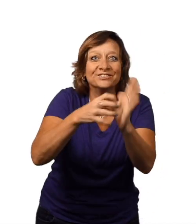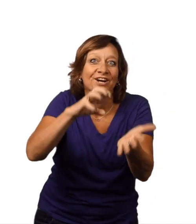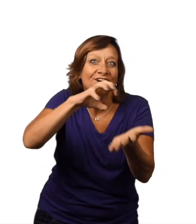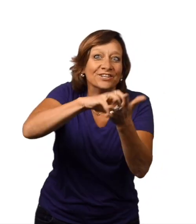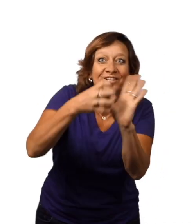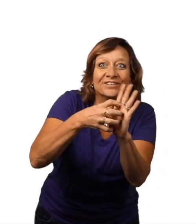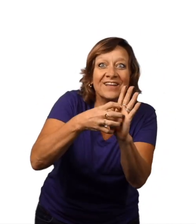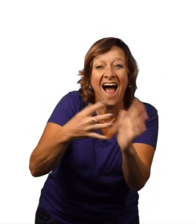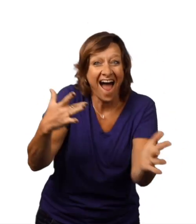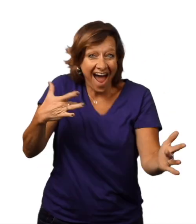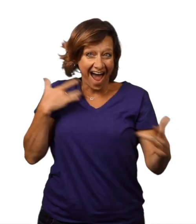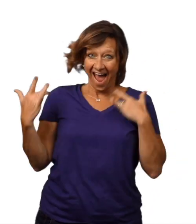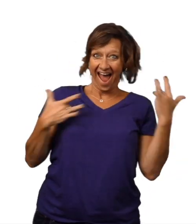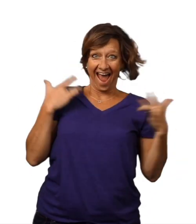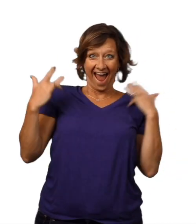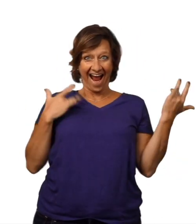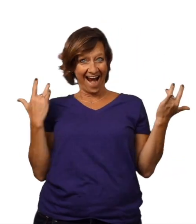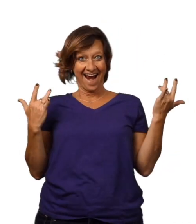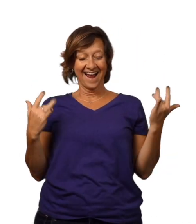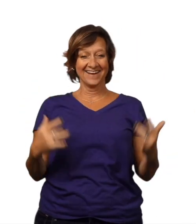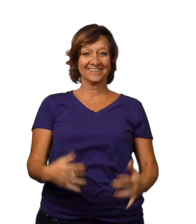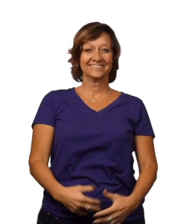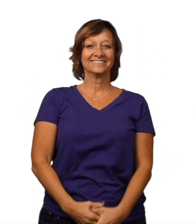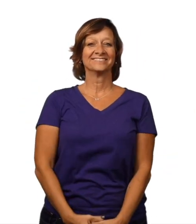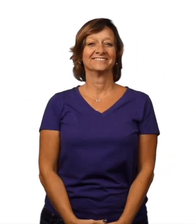Cookies. Cookies. Excited, excited, excited.